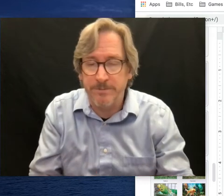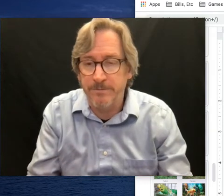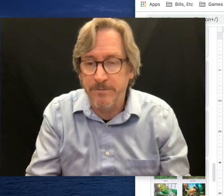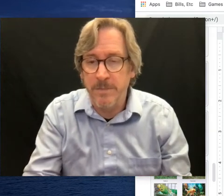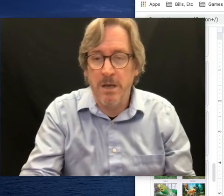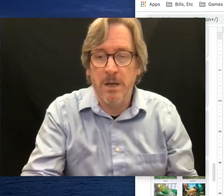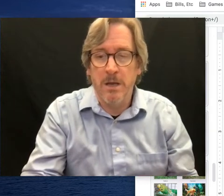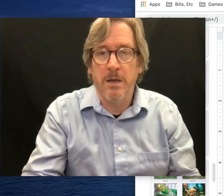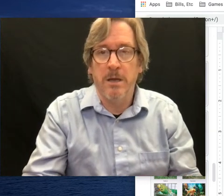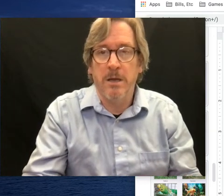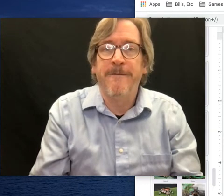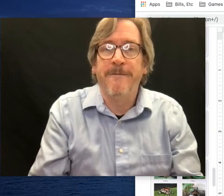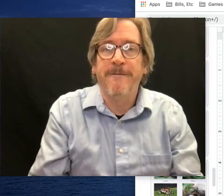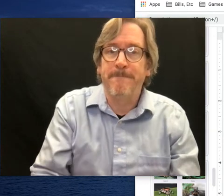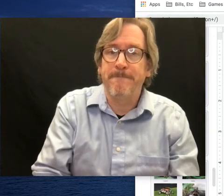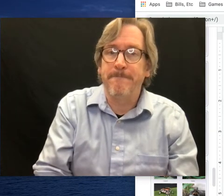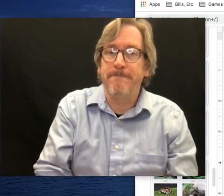turtle.